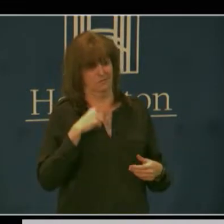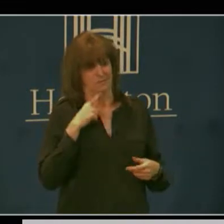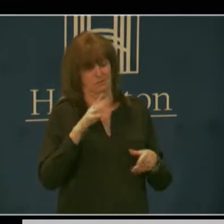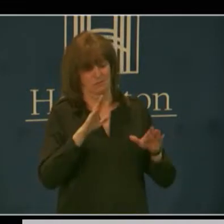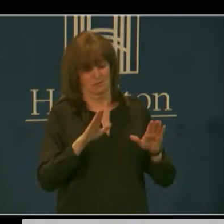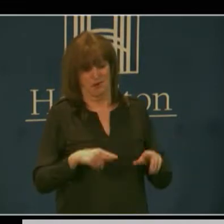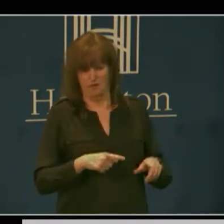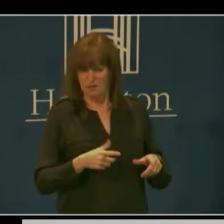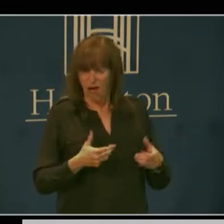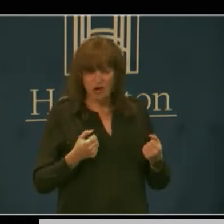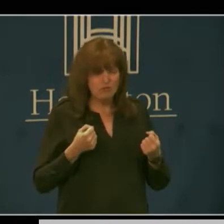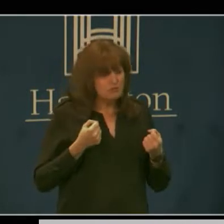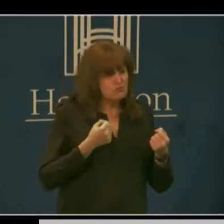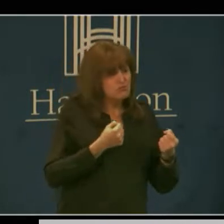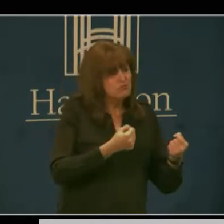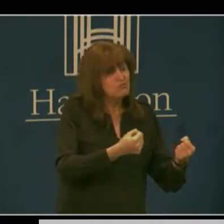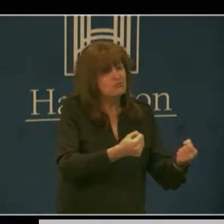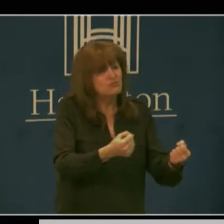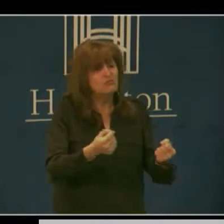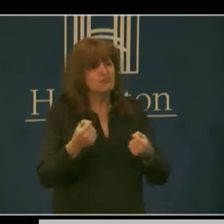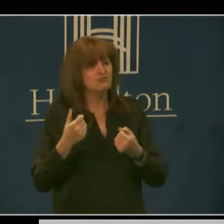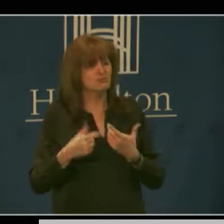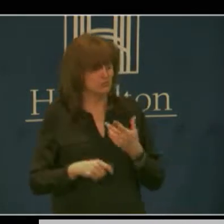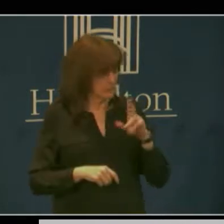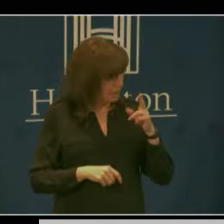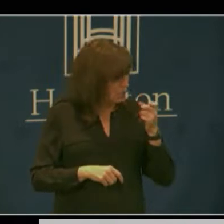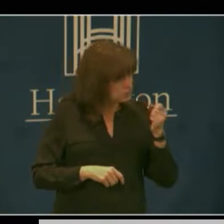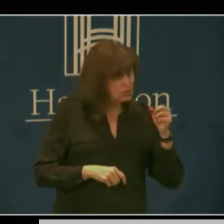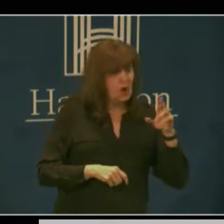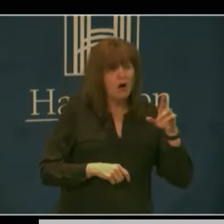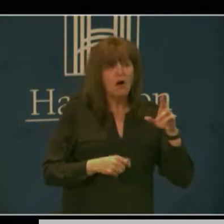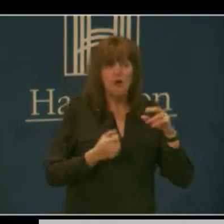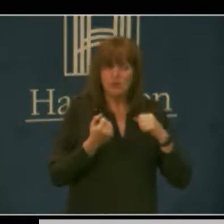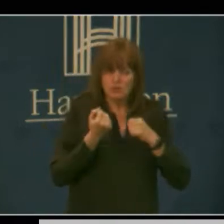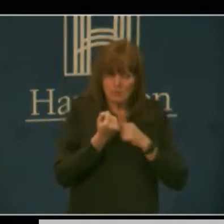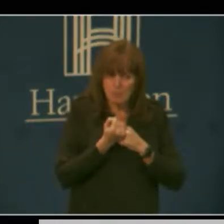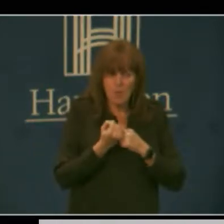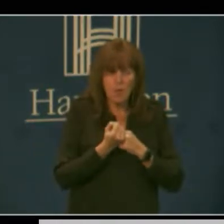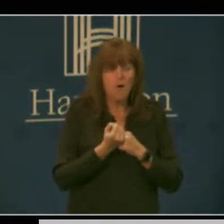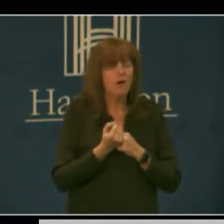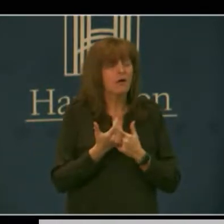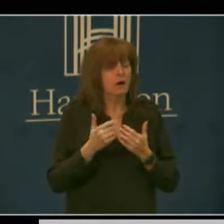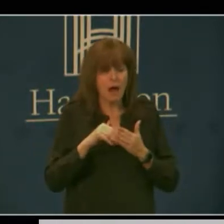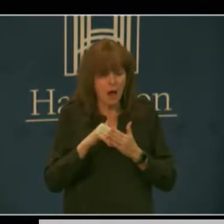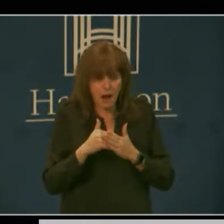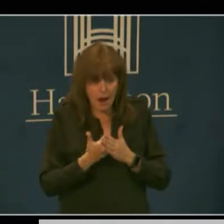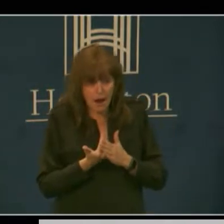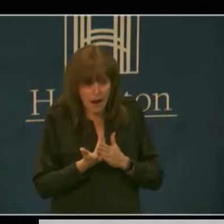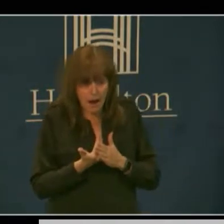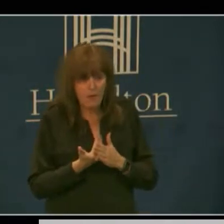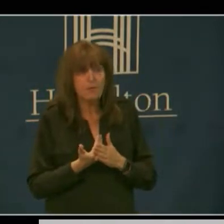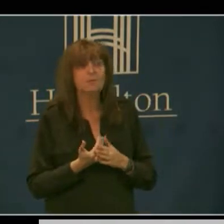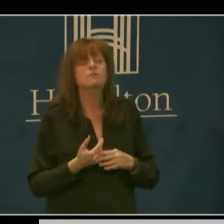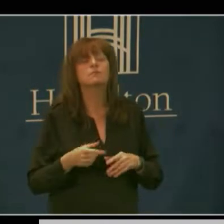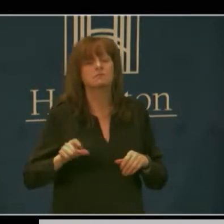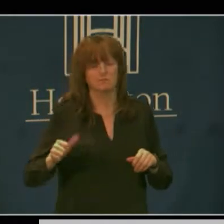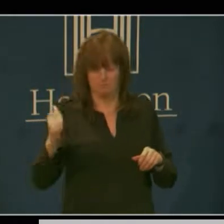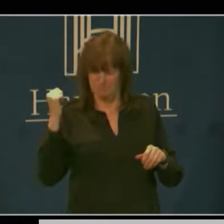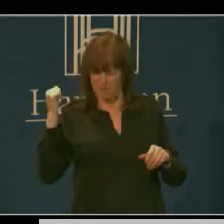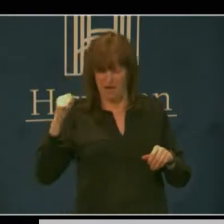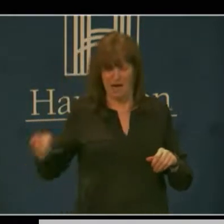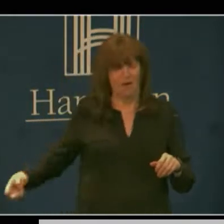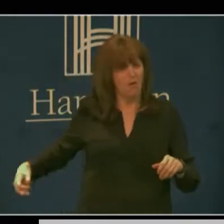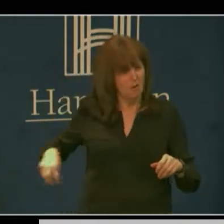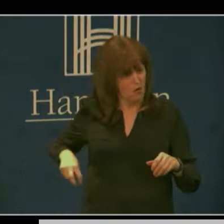the operators. Passengers are boarding. Almost all our passengers are boarding through the rear doors, and that stops a lot of the pass-by contact with